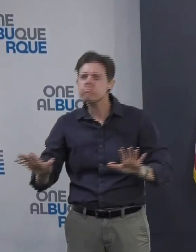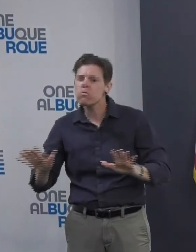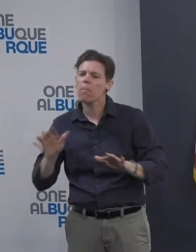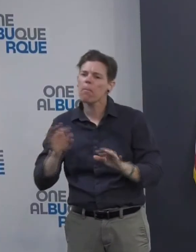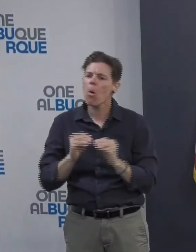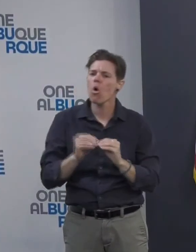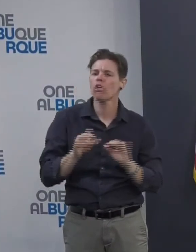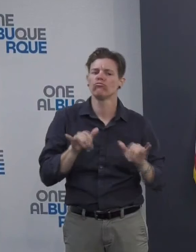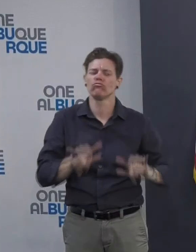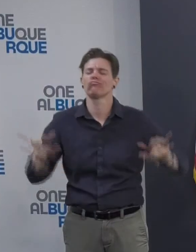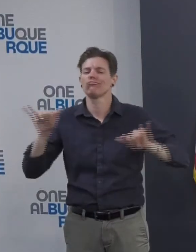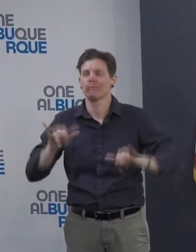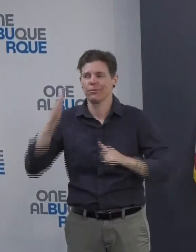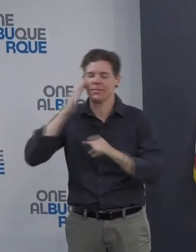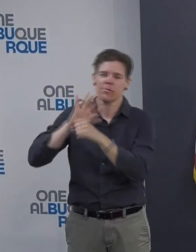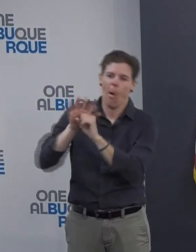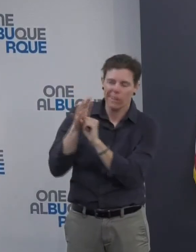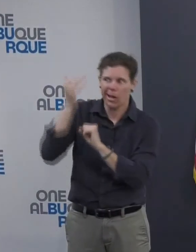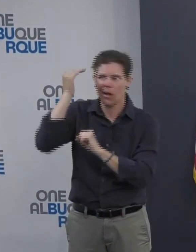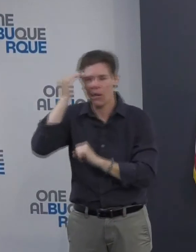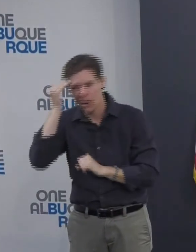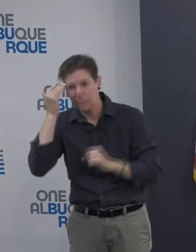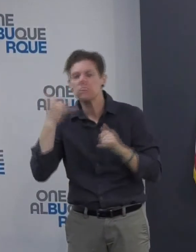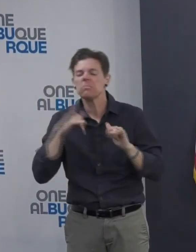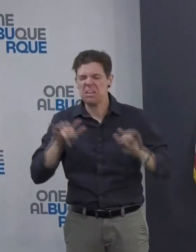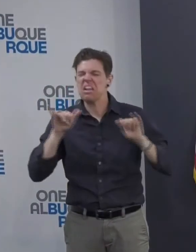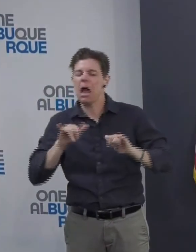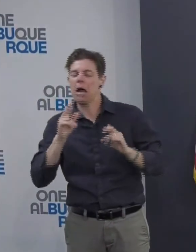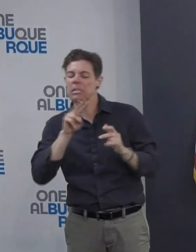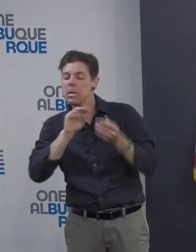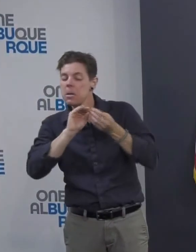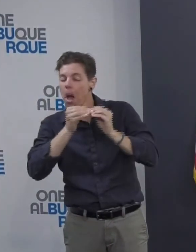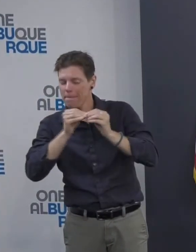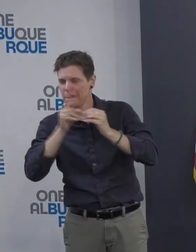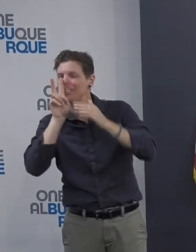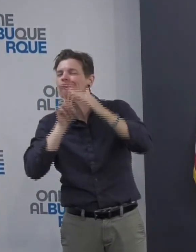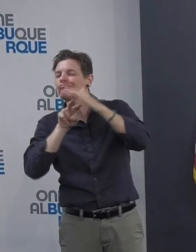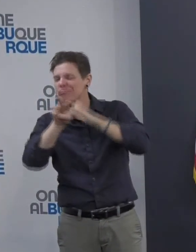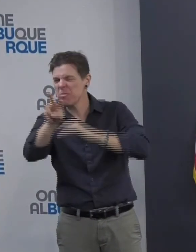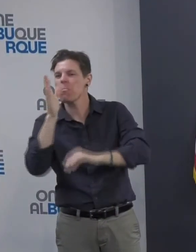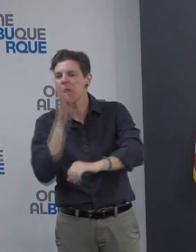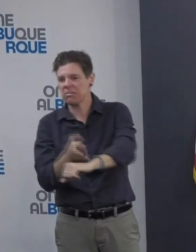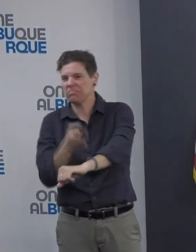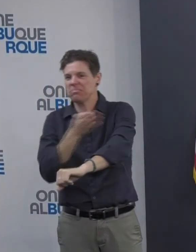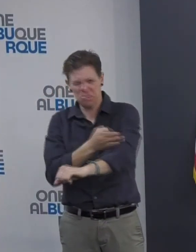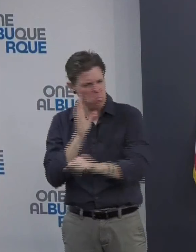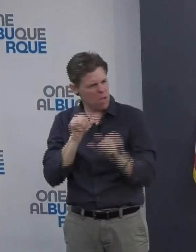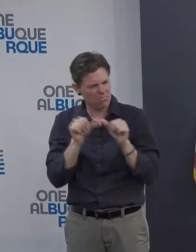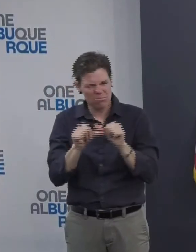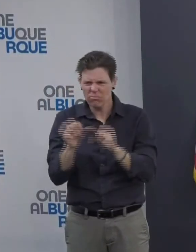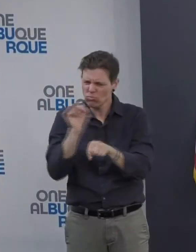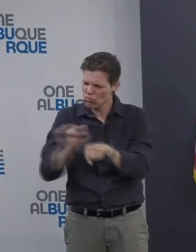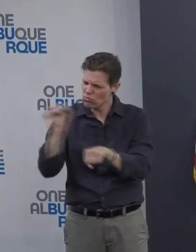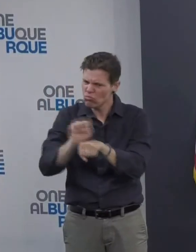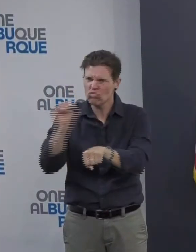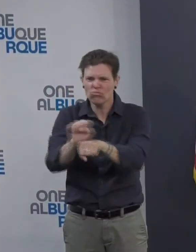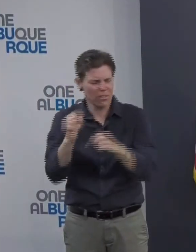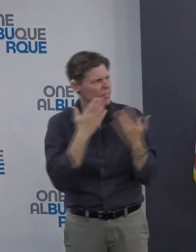better. So we're gonna keep working hard for you, and we want to thank you for the opportunity again.